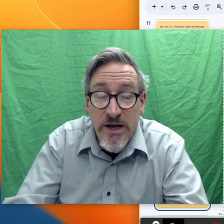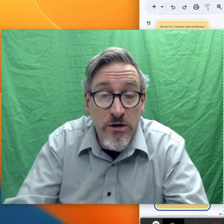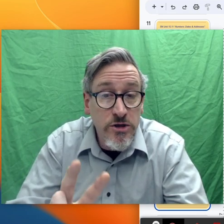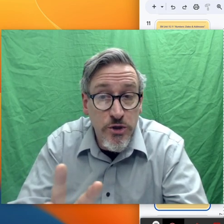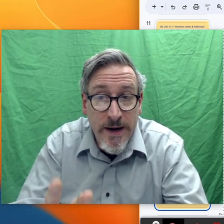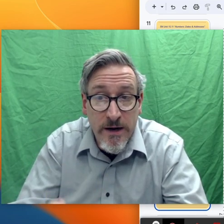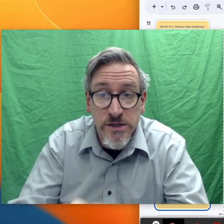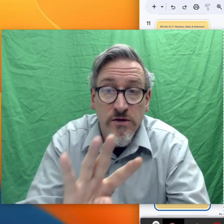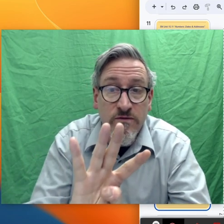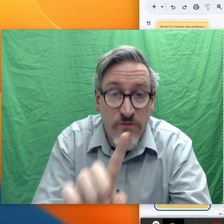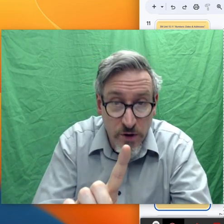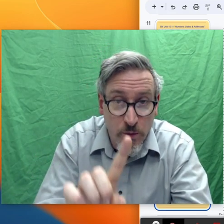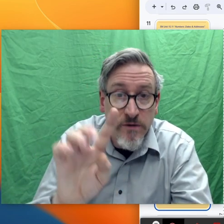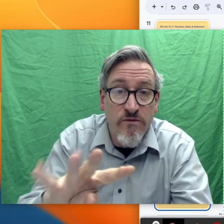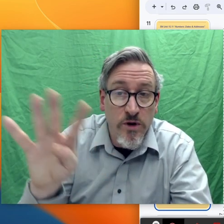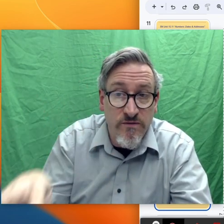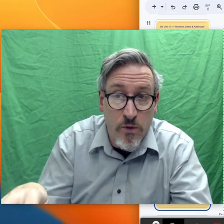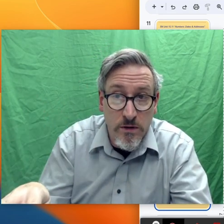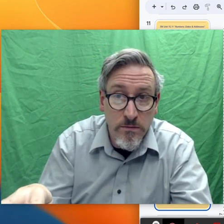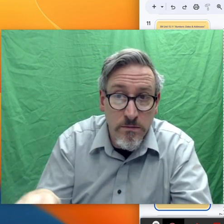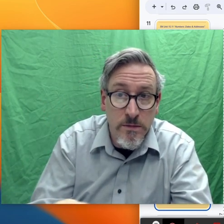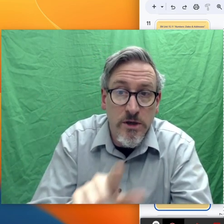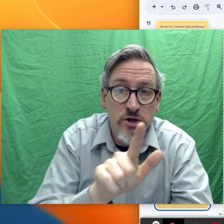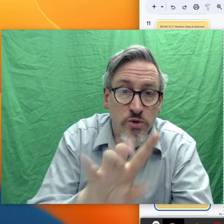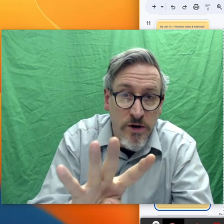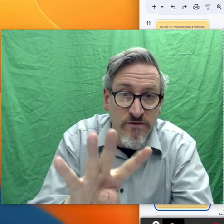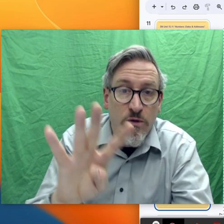Now here, 2 pairs, 4144,